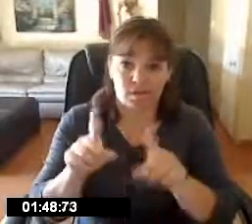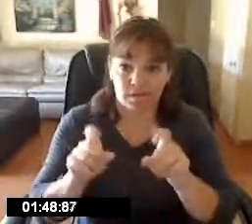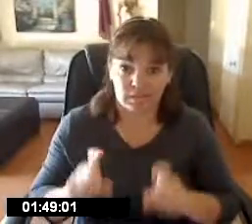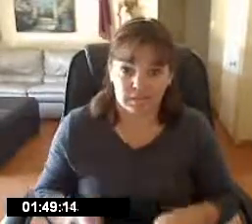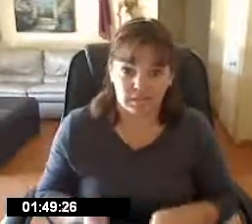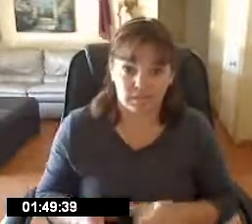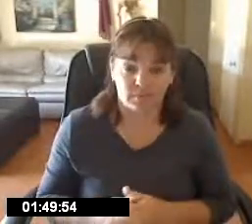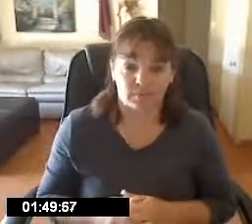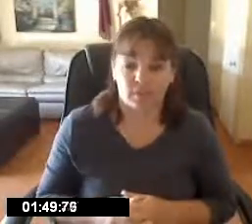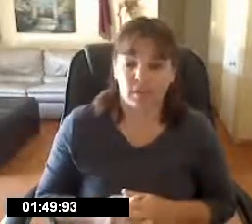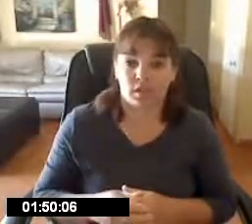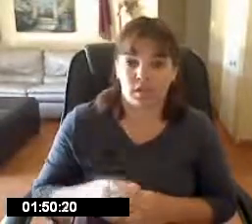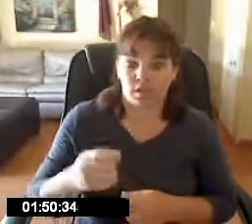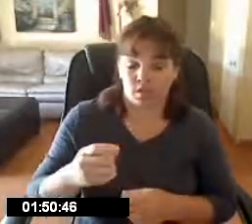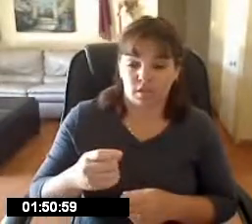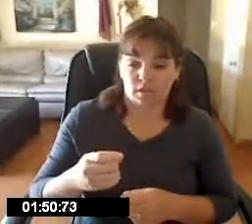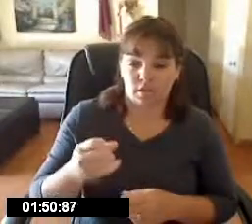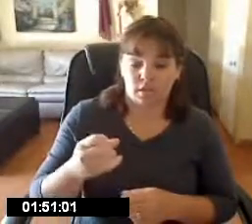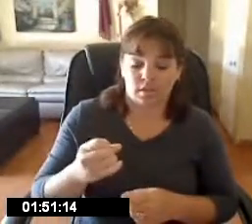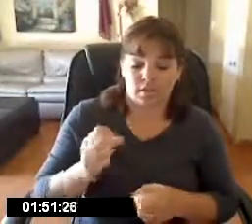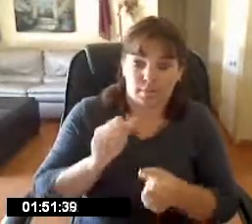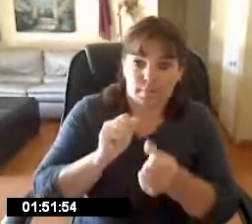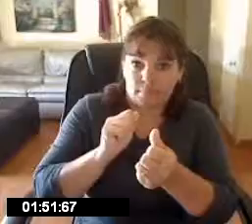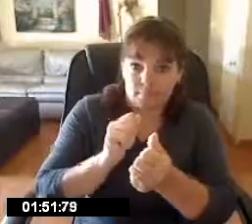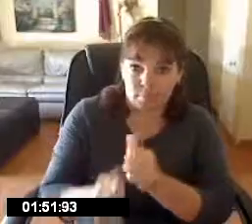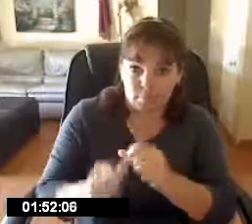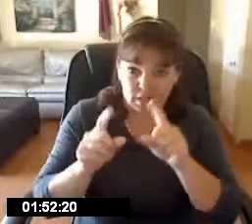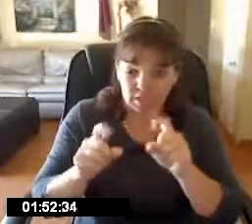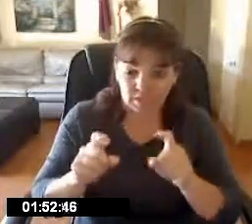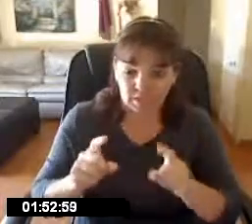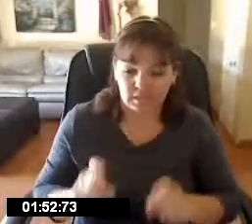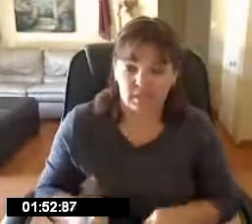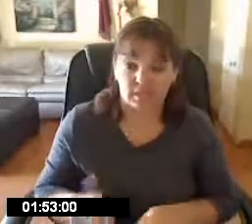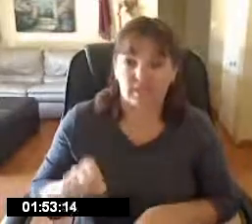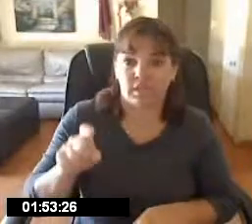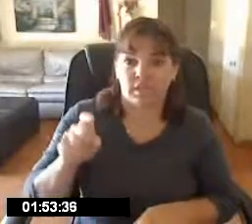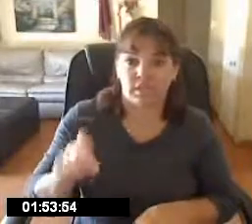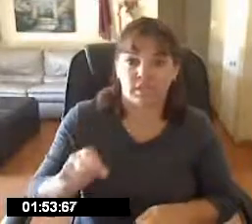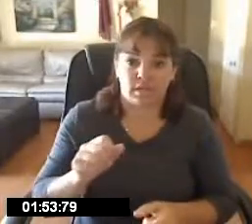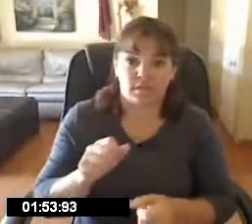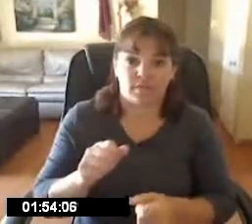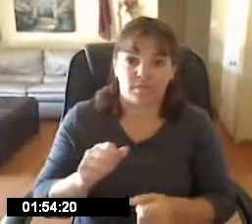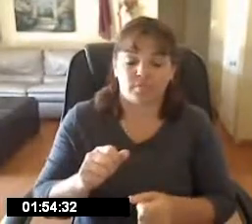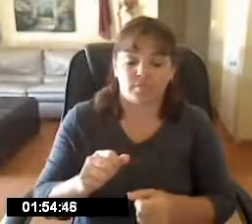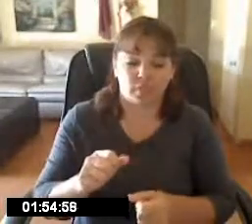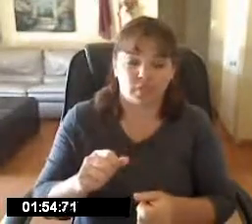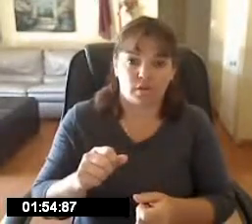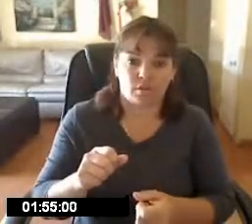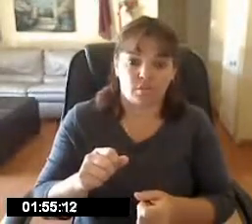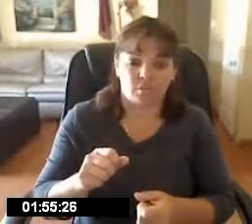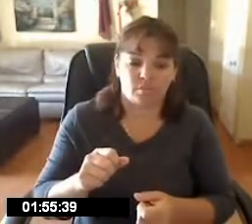To pass the test, you must receive a scaled score of 500 or better.